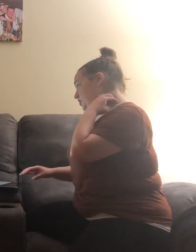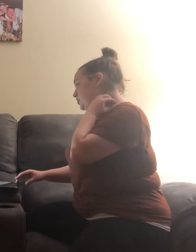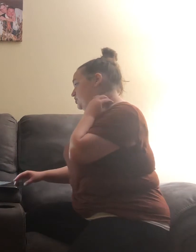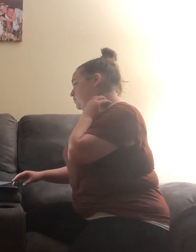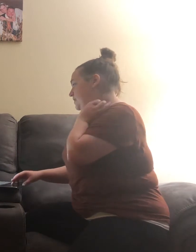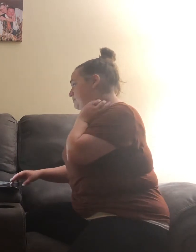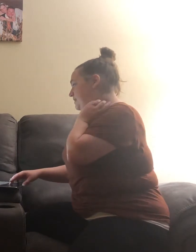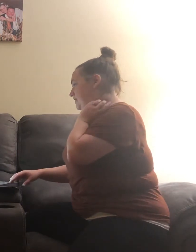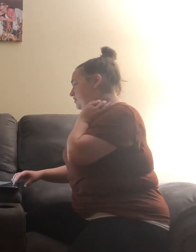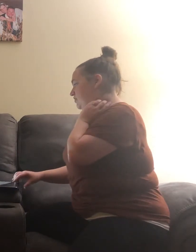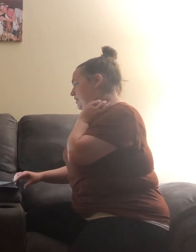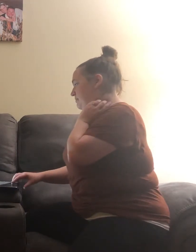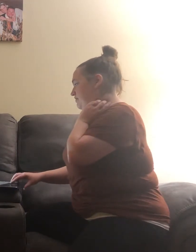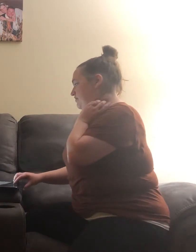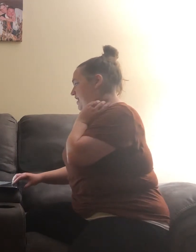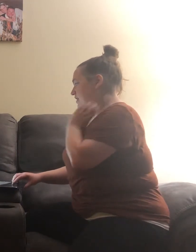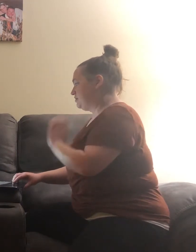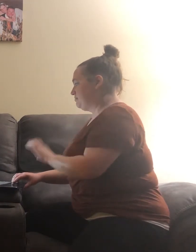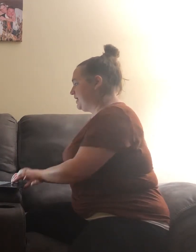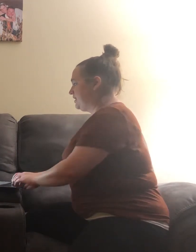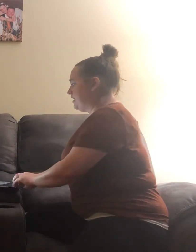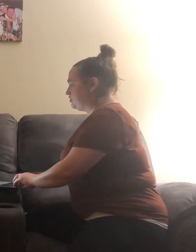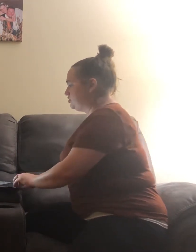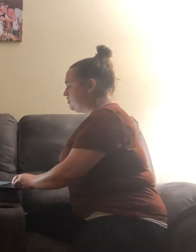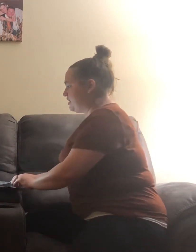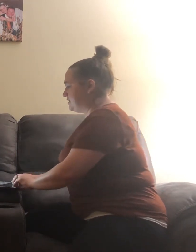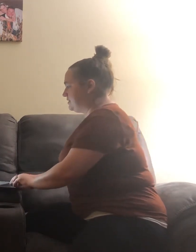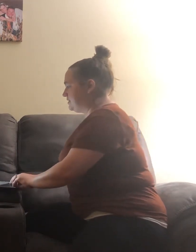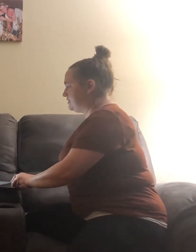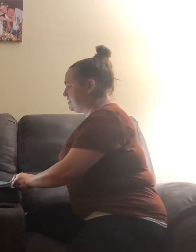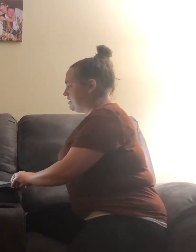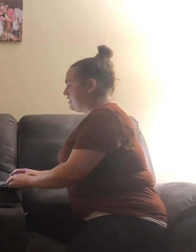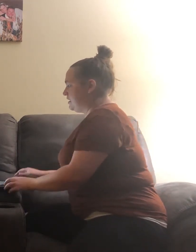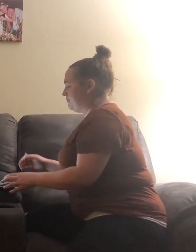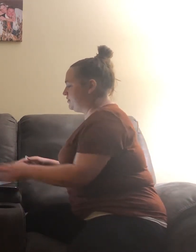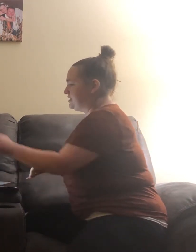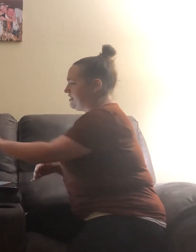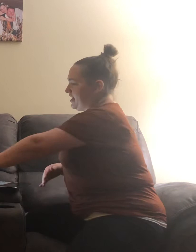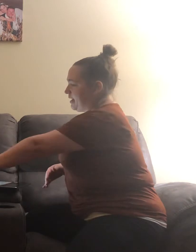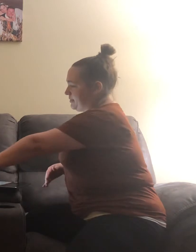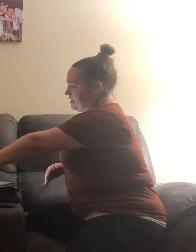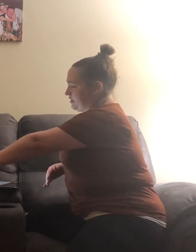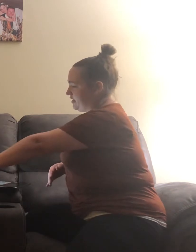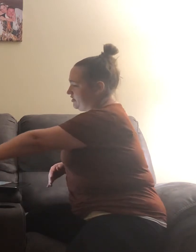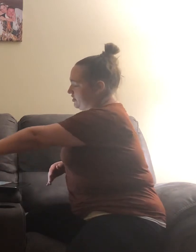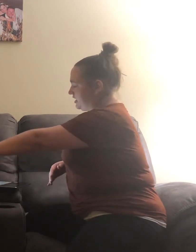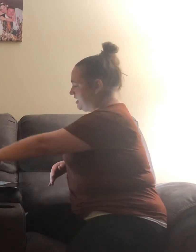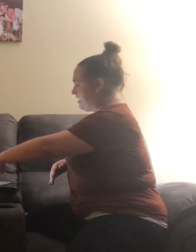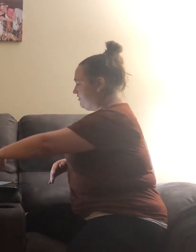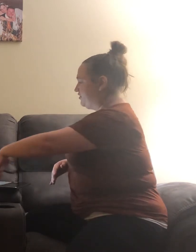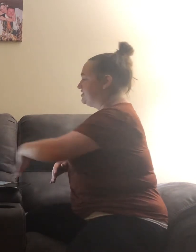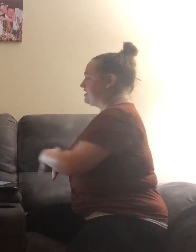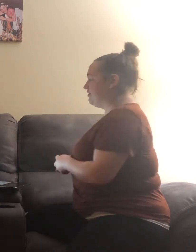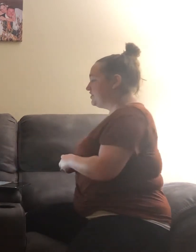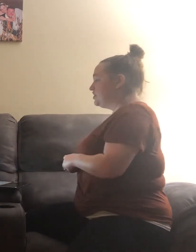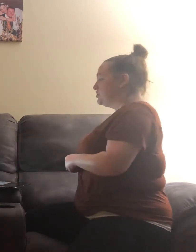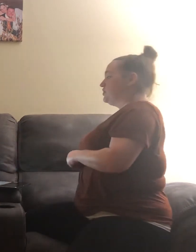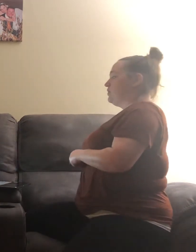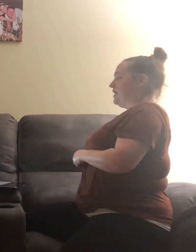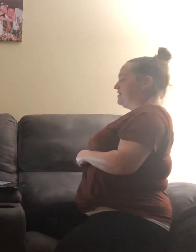So what does being in the green mean for the action plan? And I'll show you guys this. You guys have a copy here that you're looking at yourself. So at the top